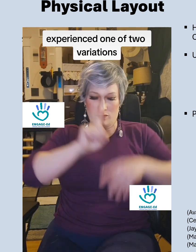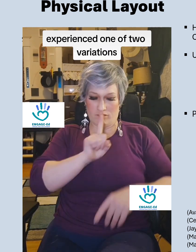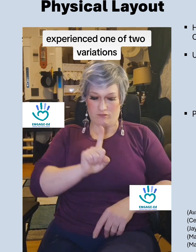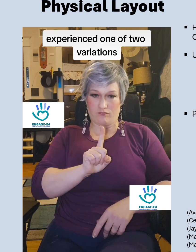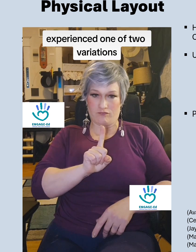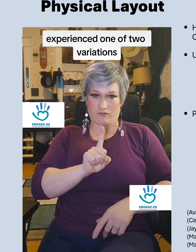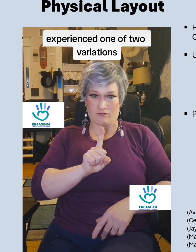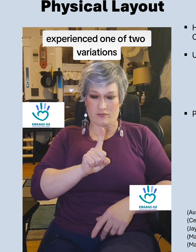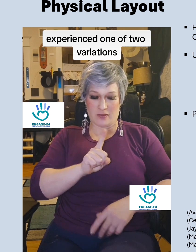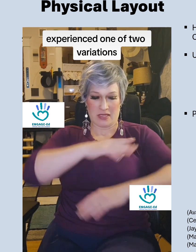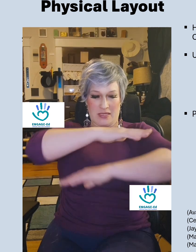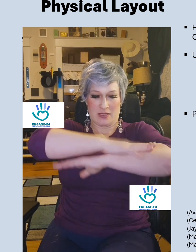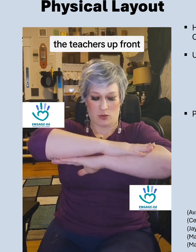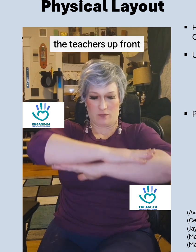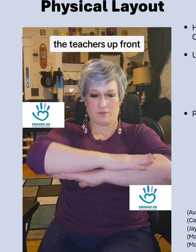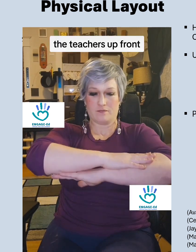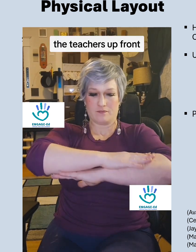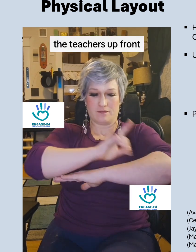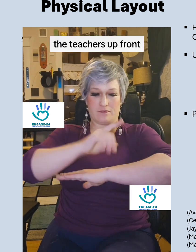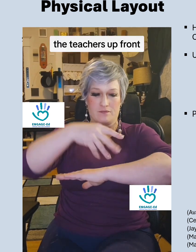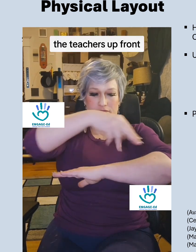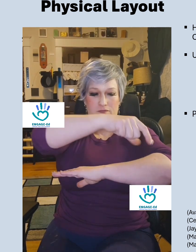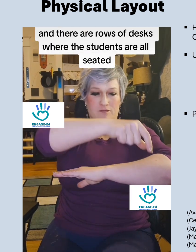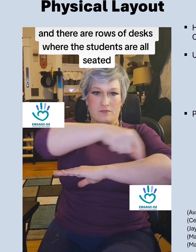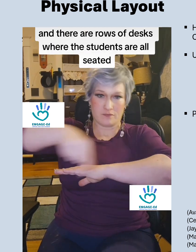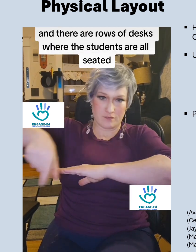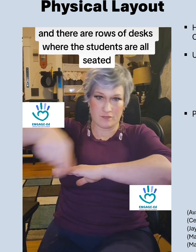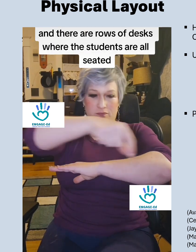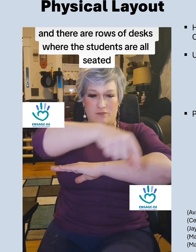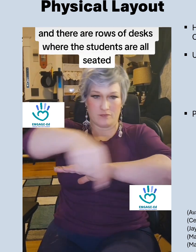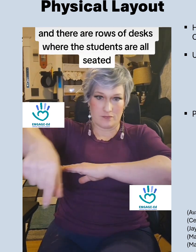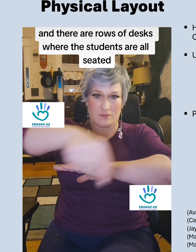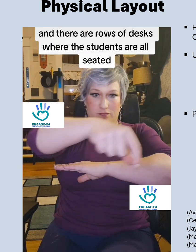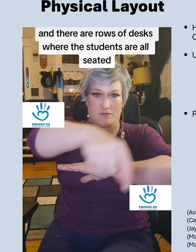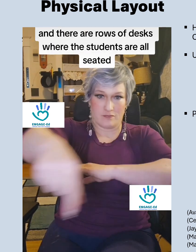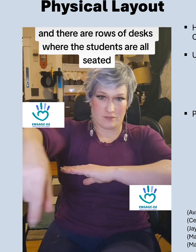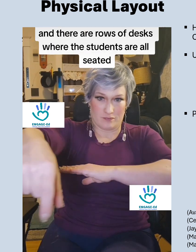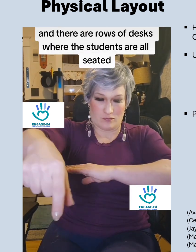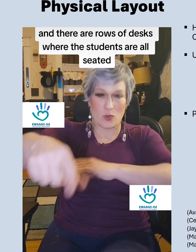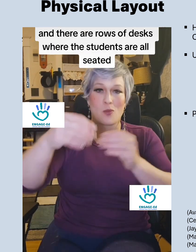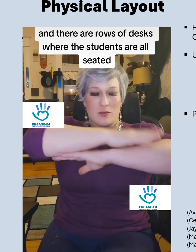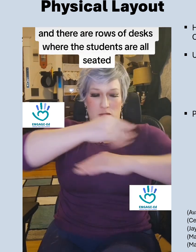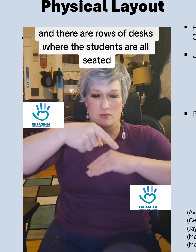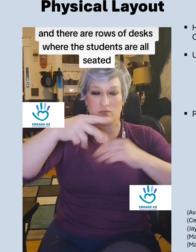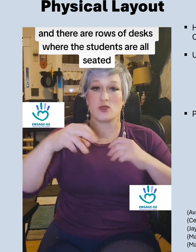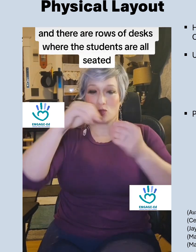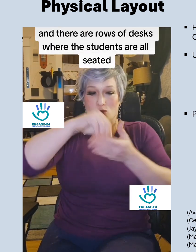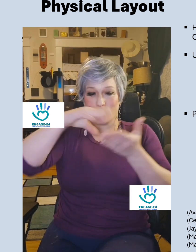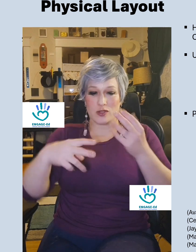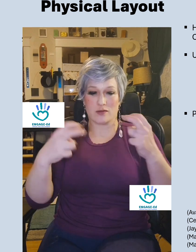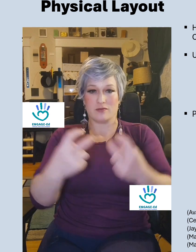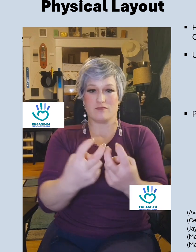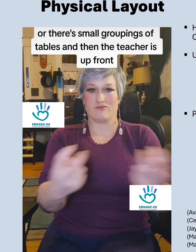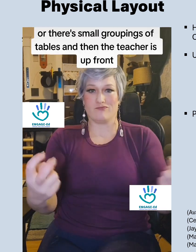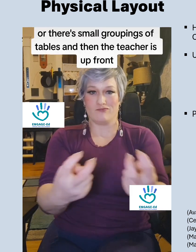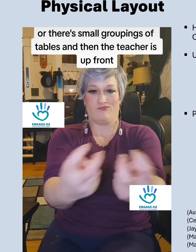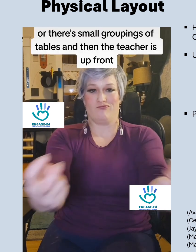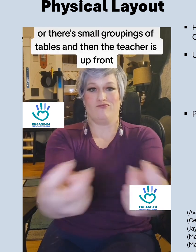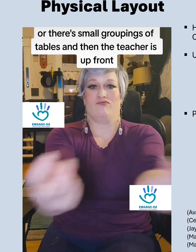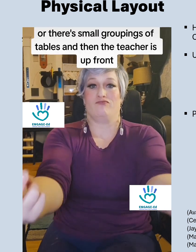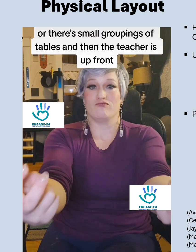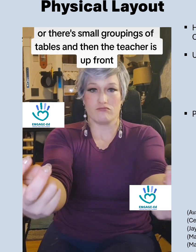one of two variations. The teacher's up front, and then there are rows of desks where the students are all seated,